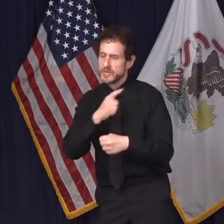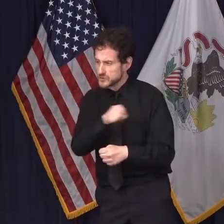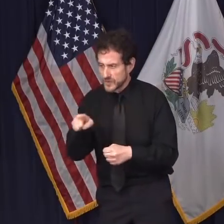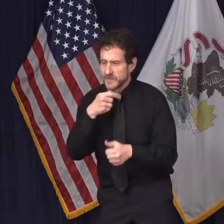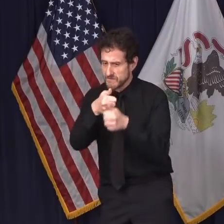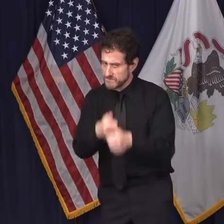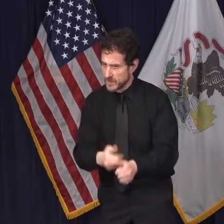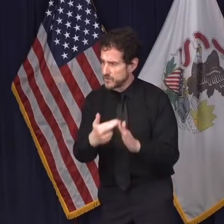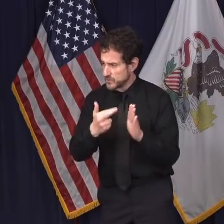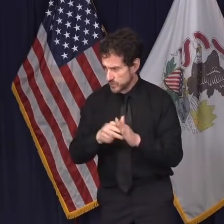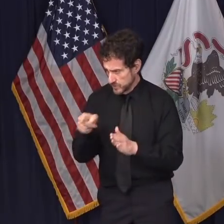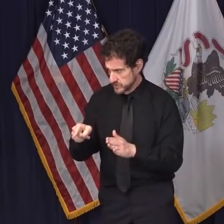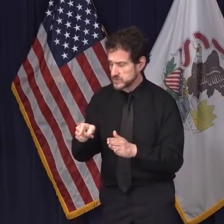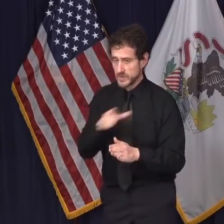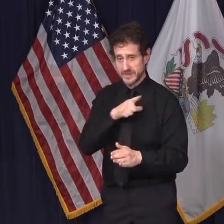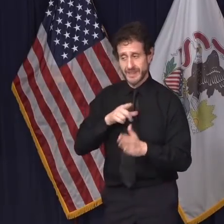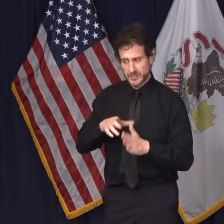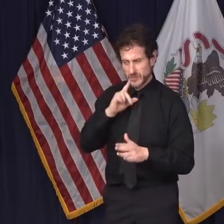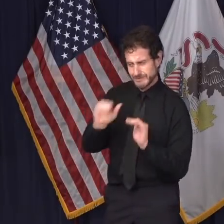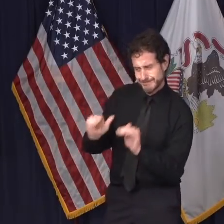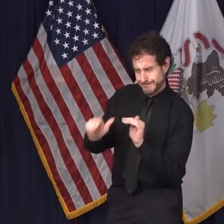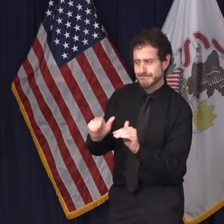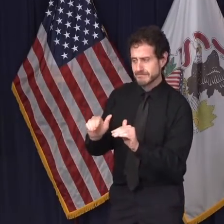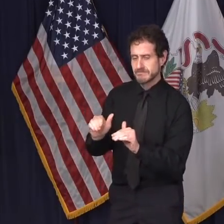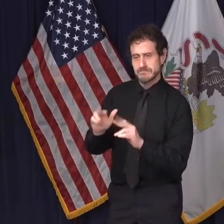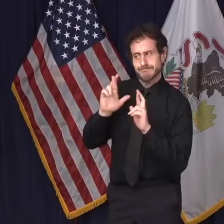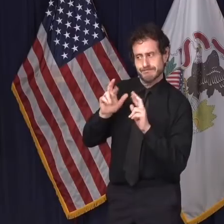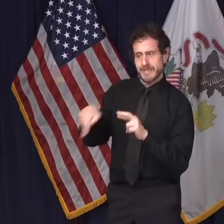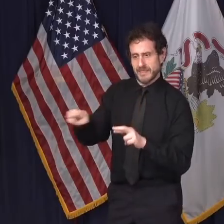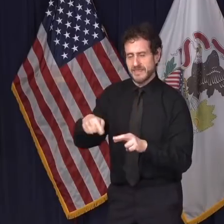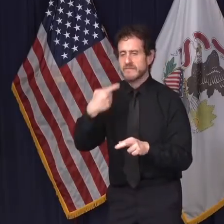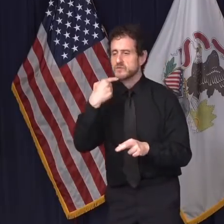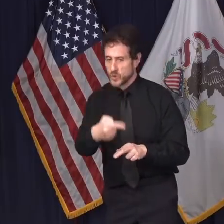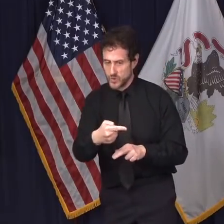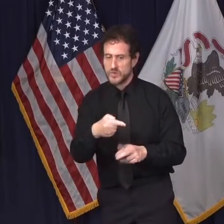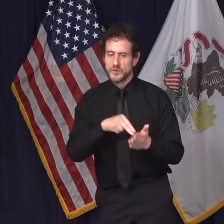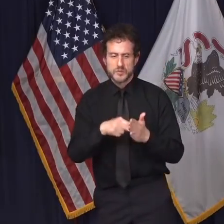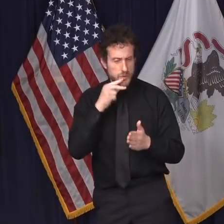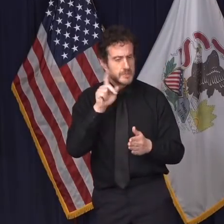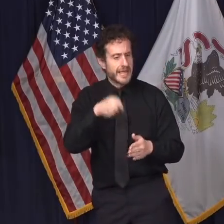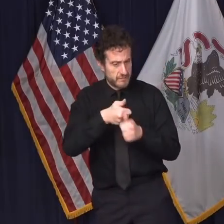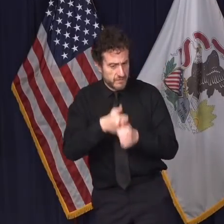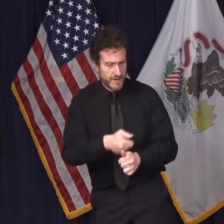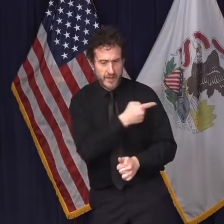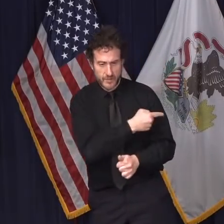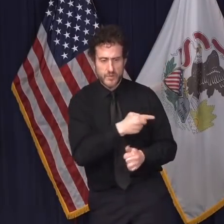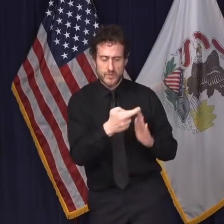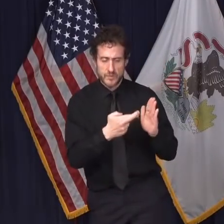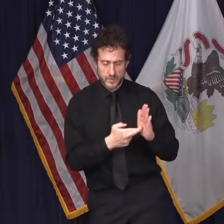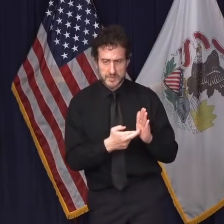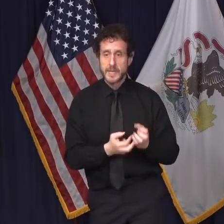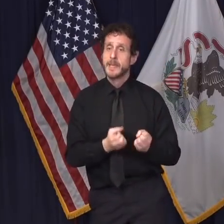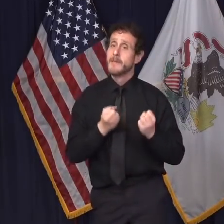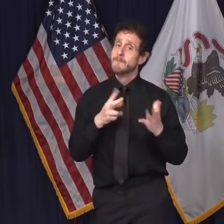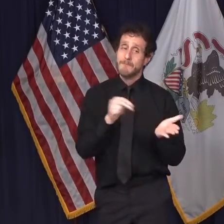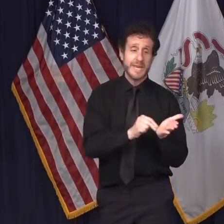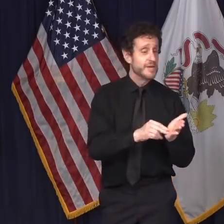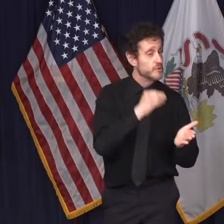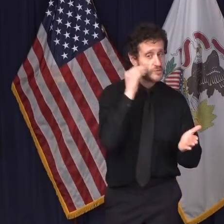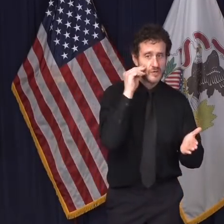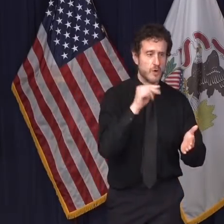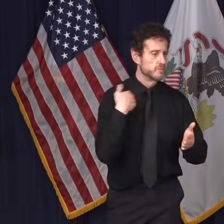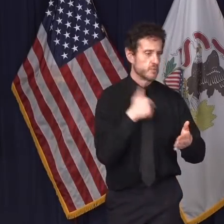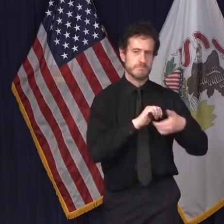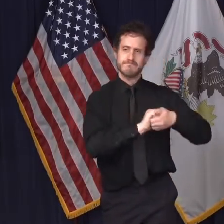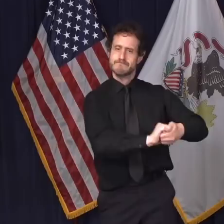the state. Many facilities have been great partners, and they should be applauded. But long-term